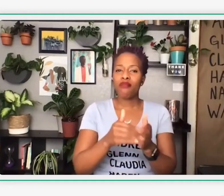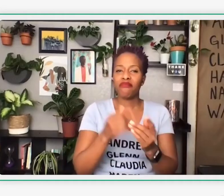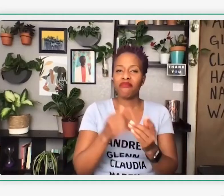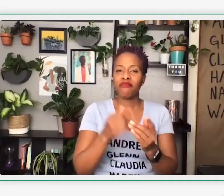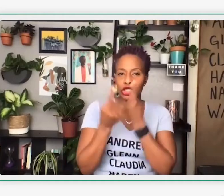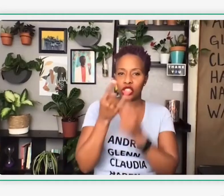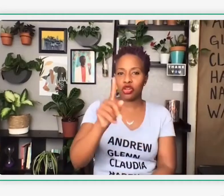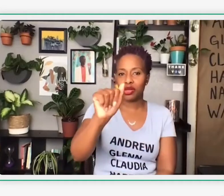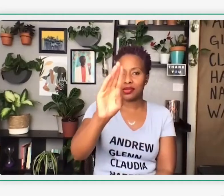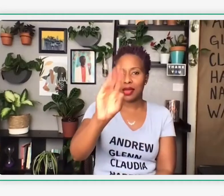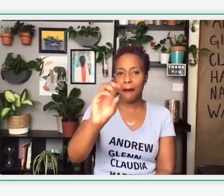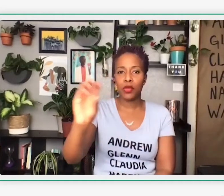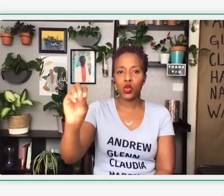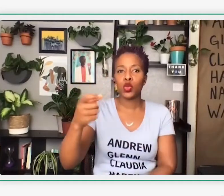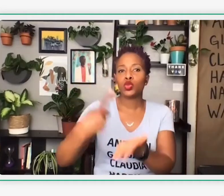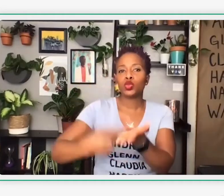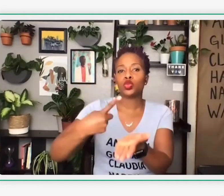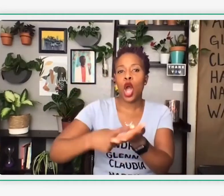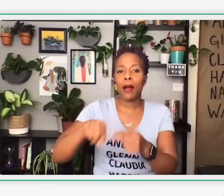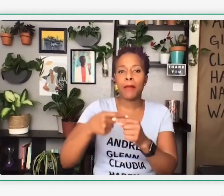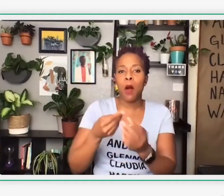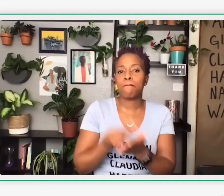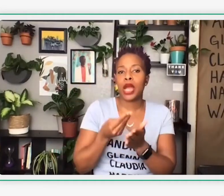Black families often consider